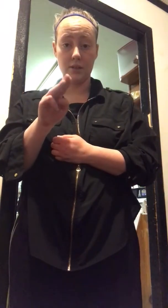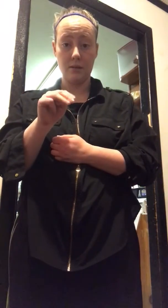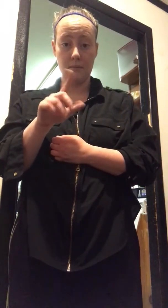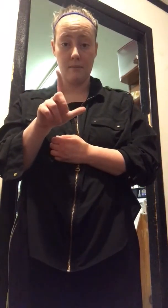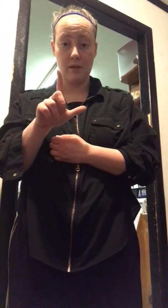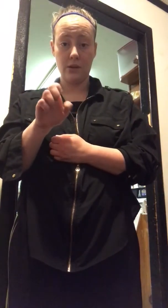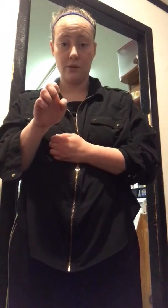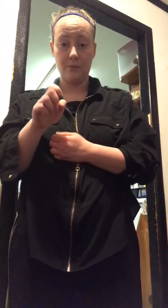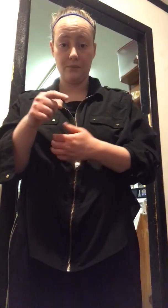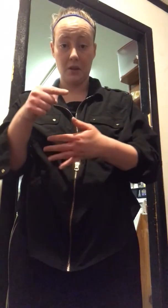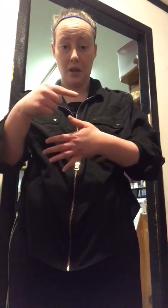Thumb number 1